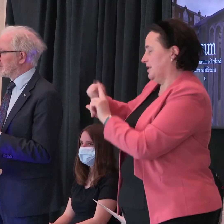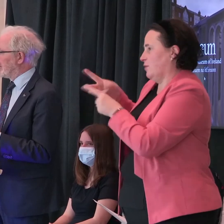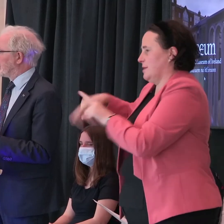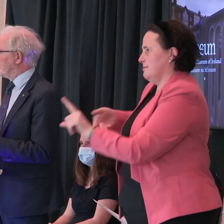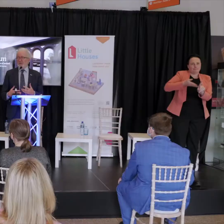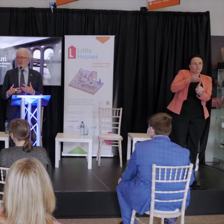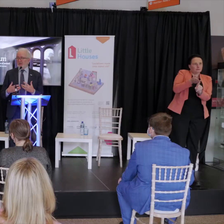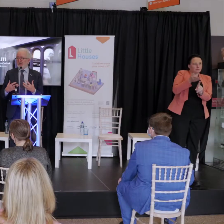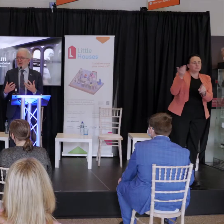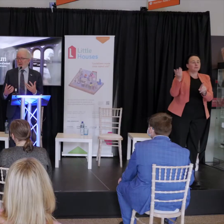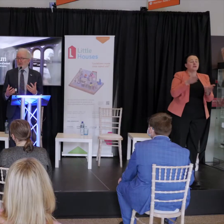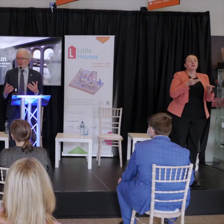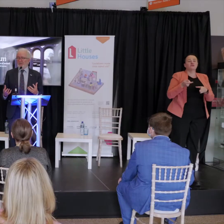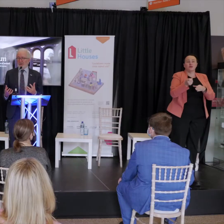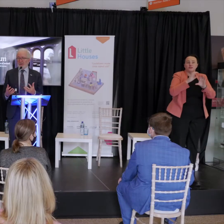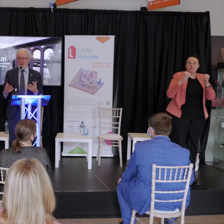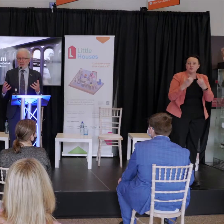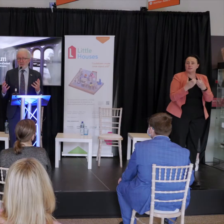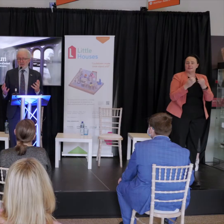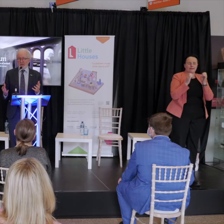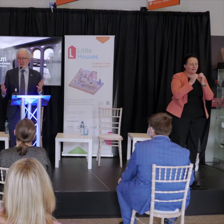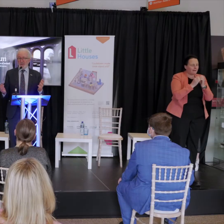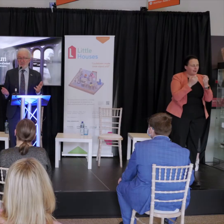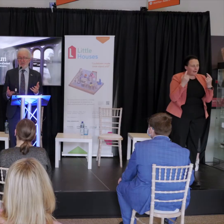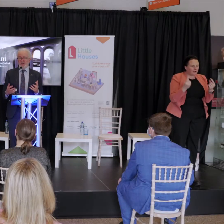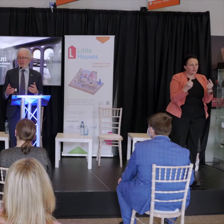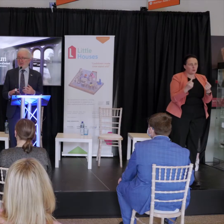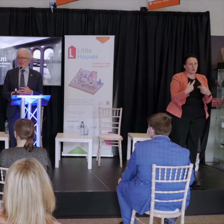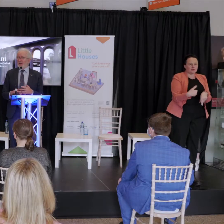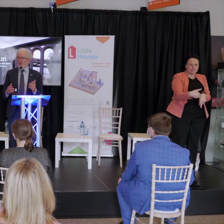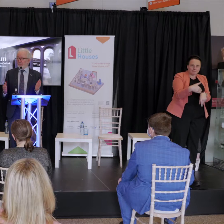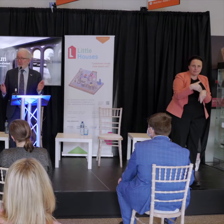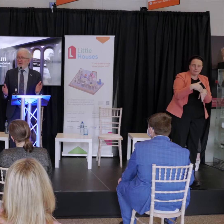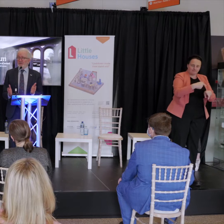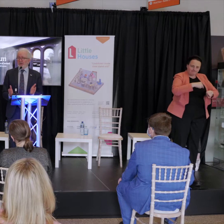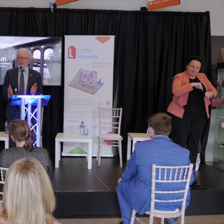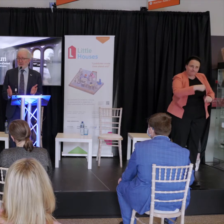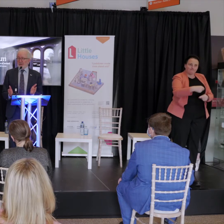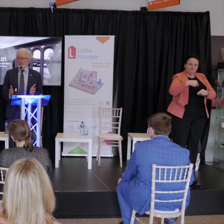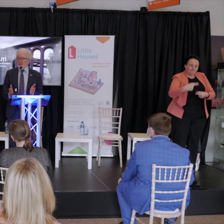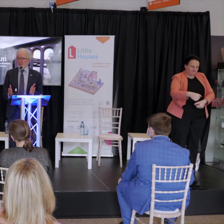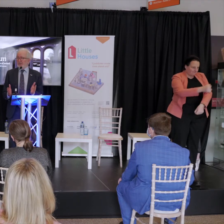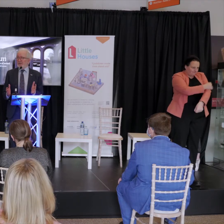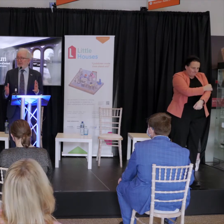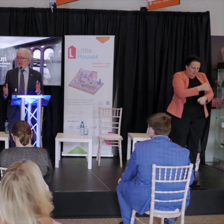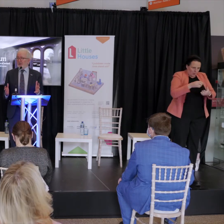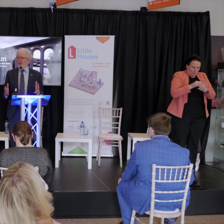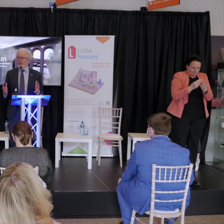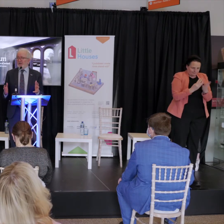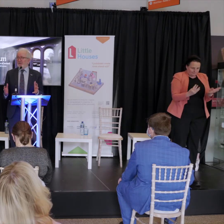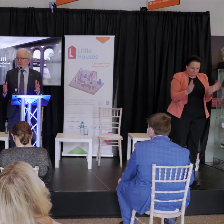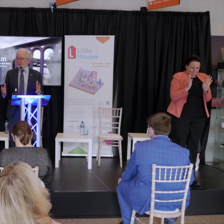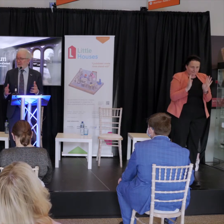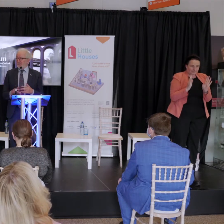communities, our traveller communities, how everybody was challenged by the fact that we were now confined to a space that was now